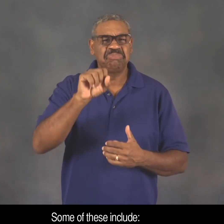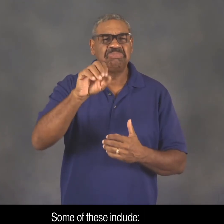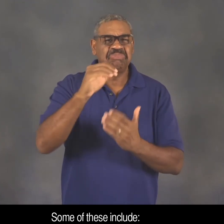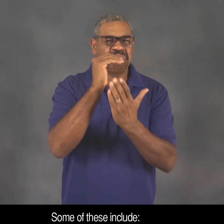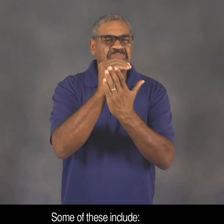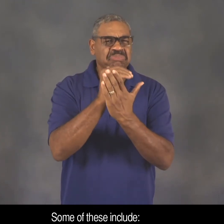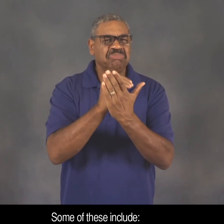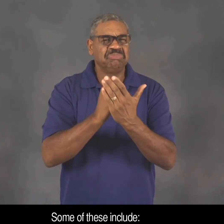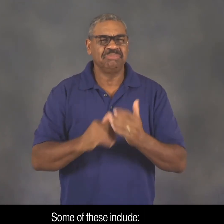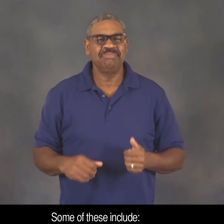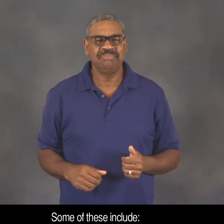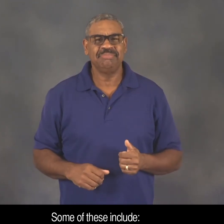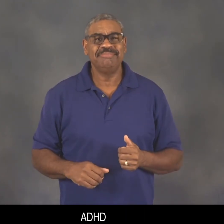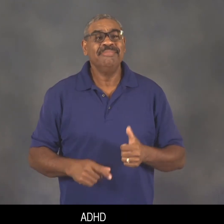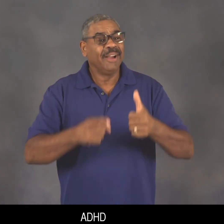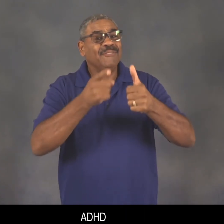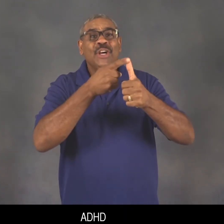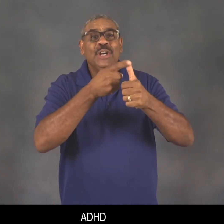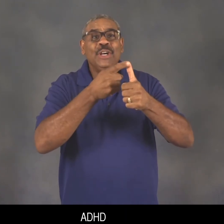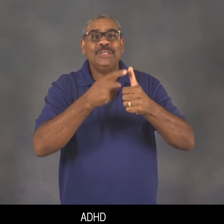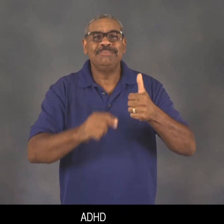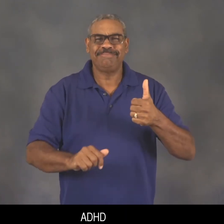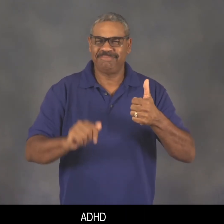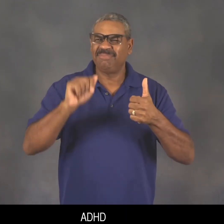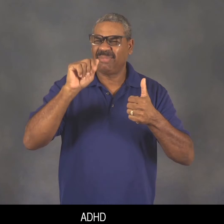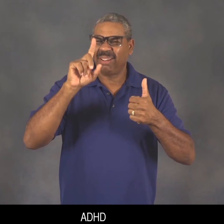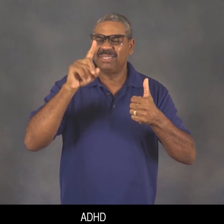Some of these include ADHD,